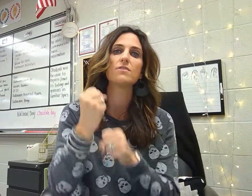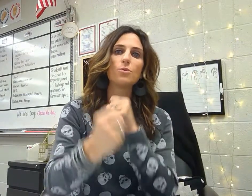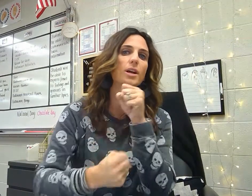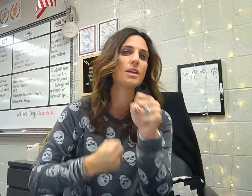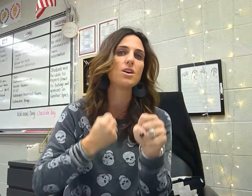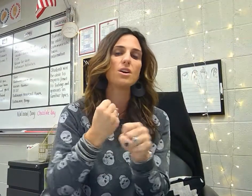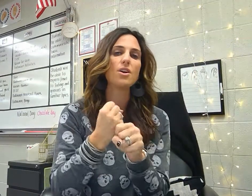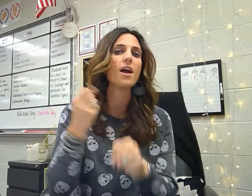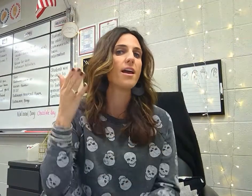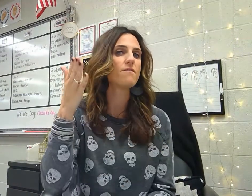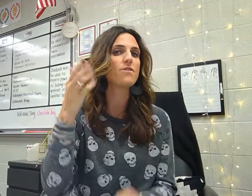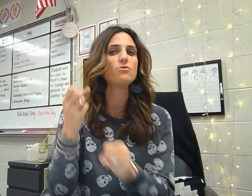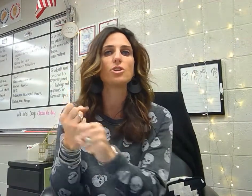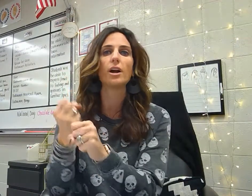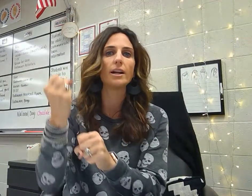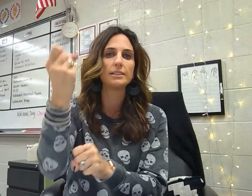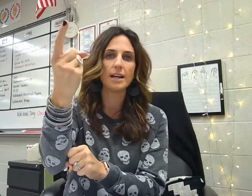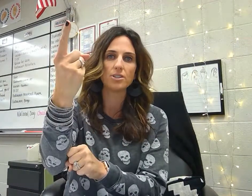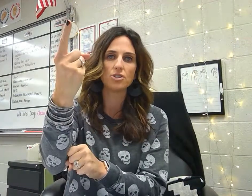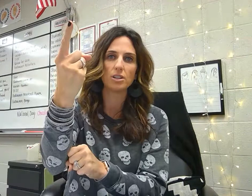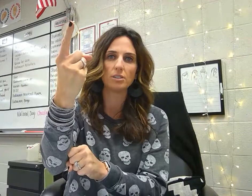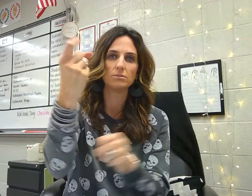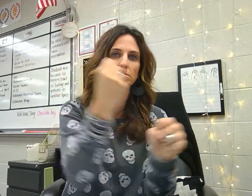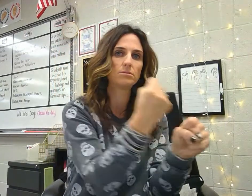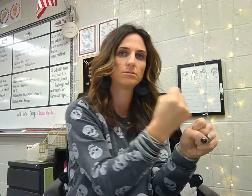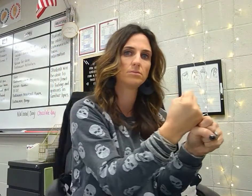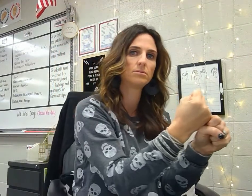for year and future, next year.